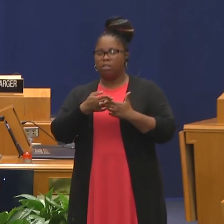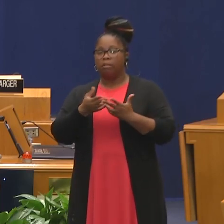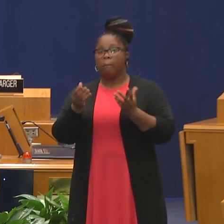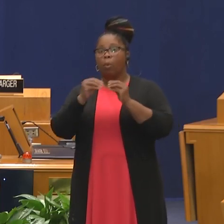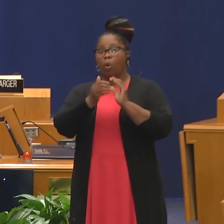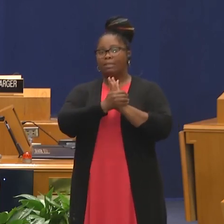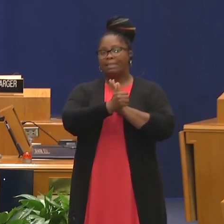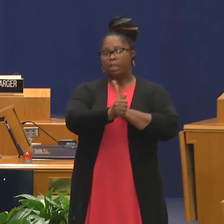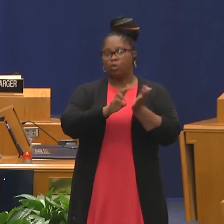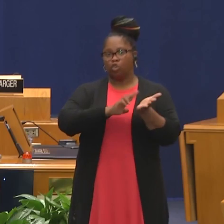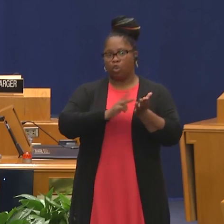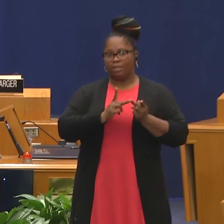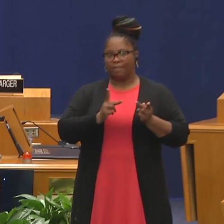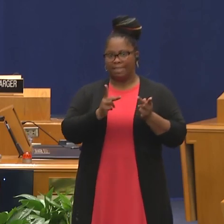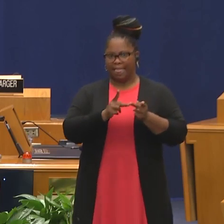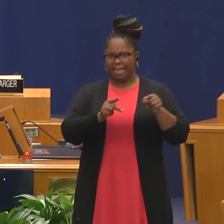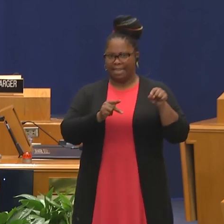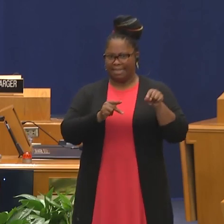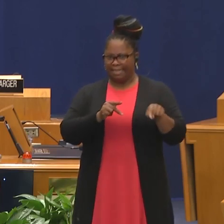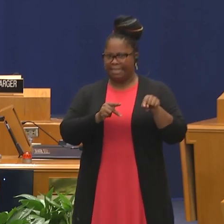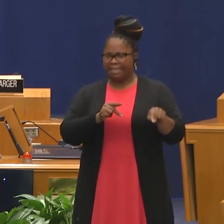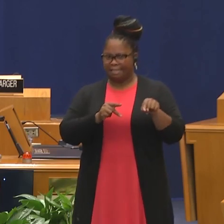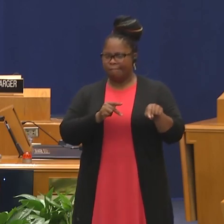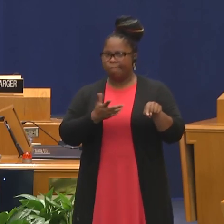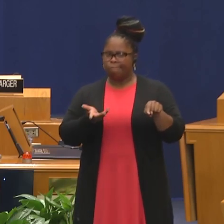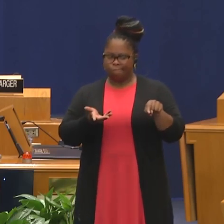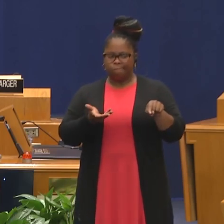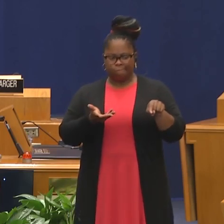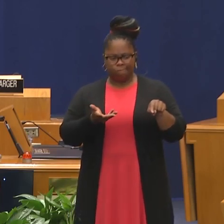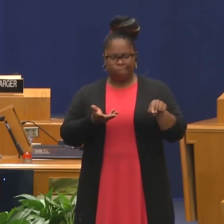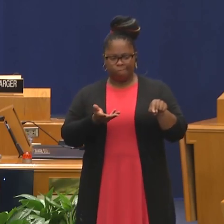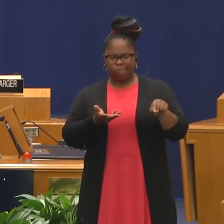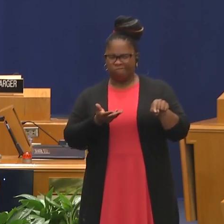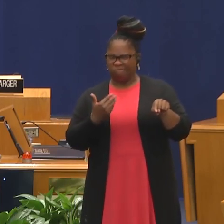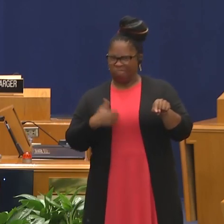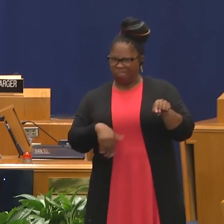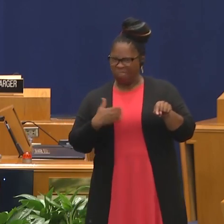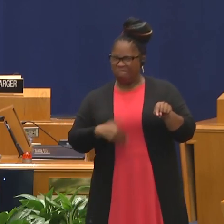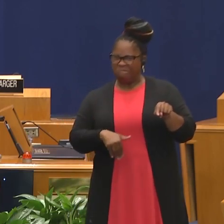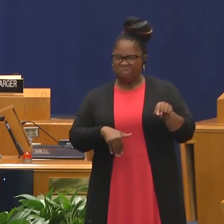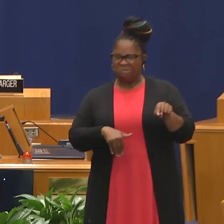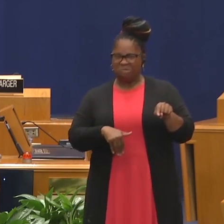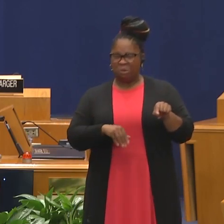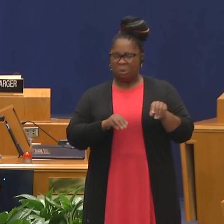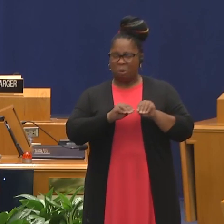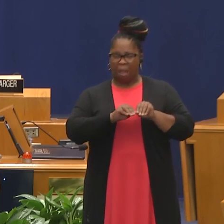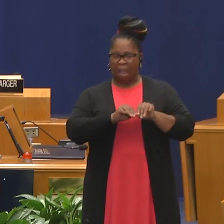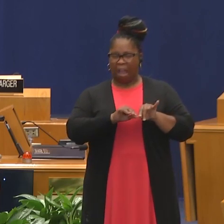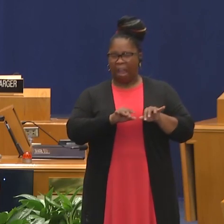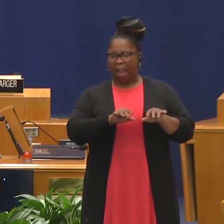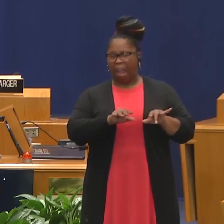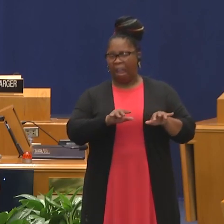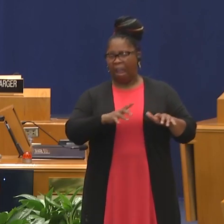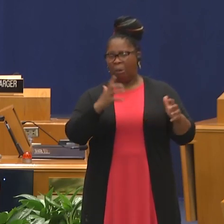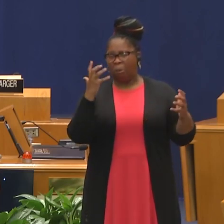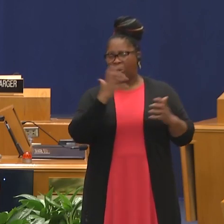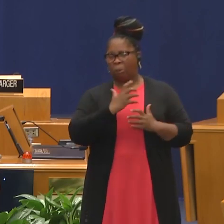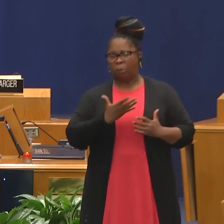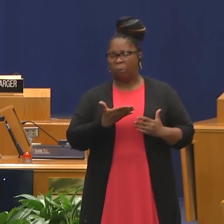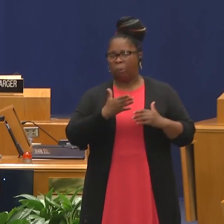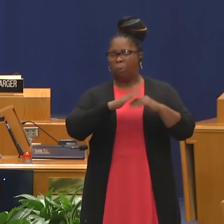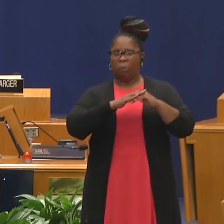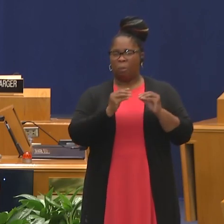nursing facilities that have seen a significant number of cases within those facilities. And the people